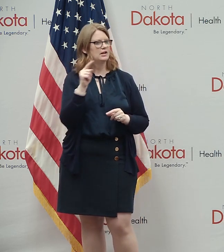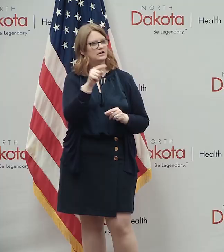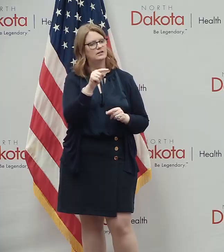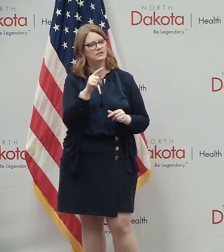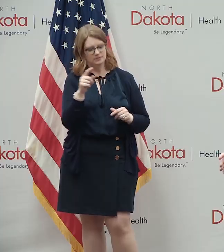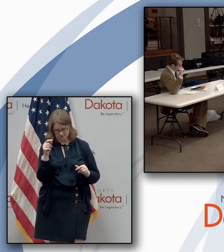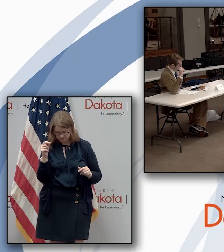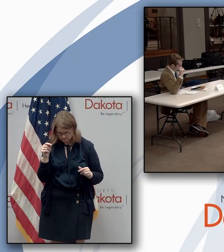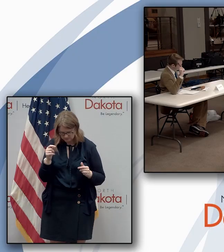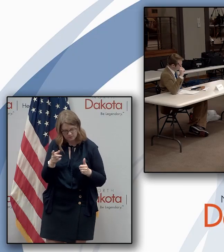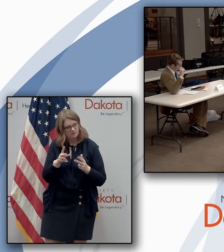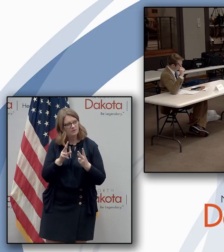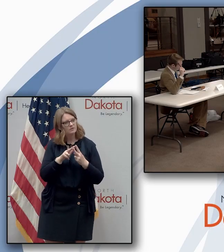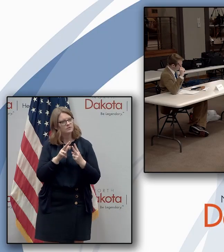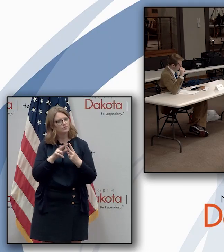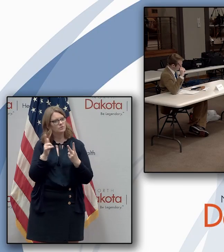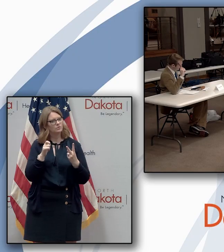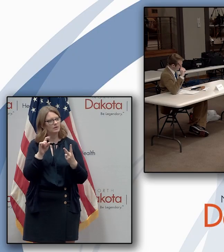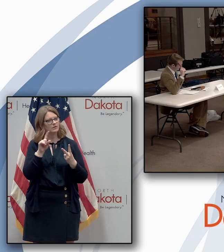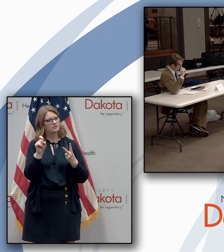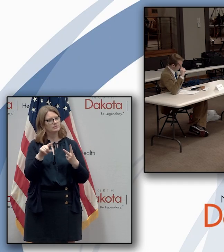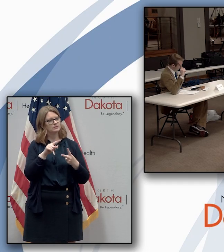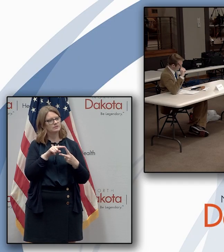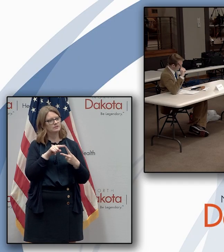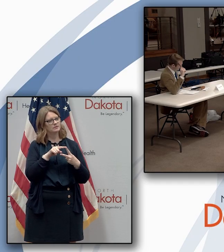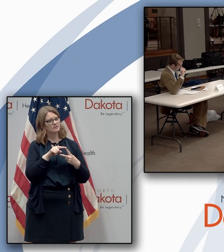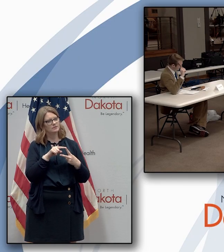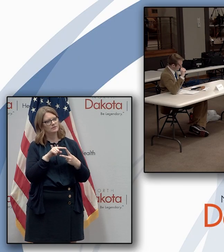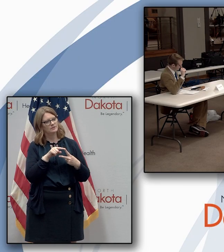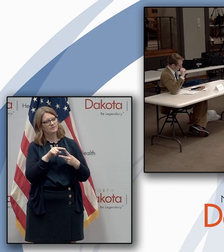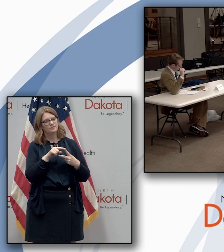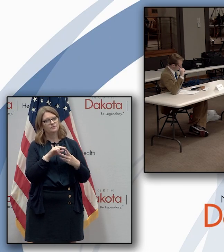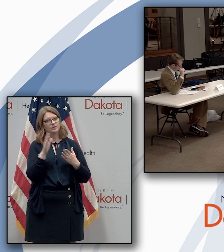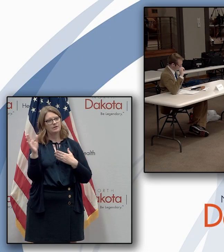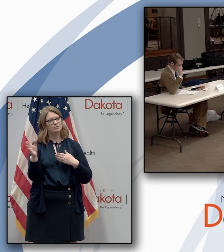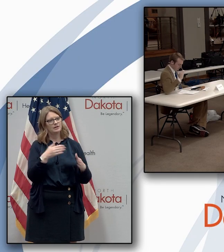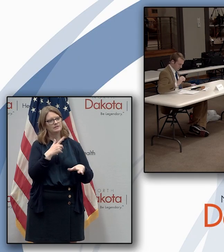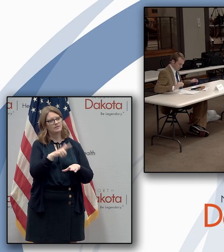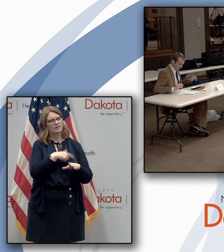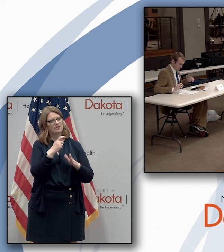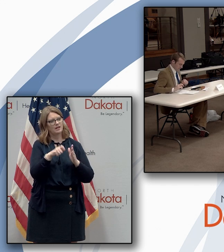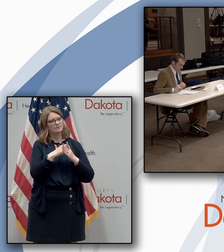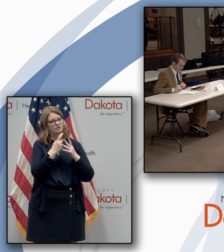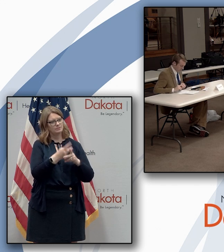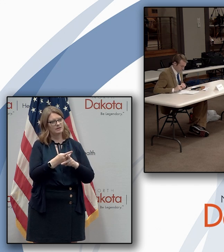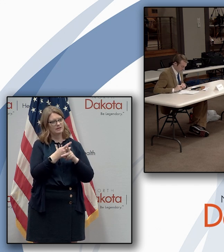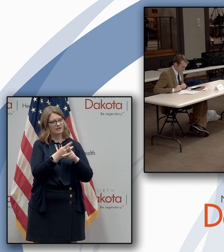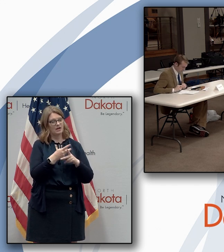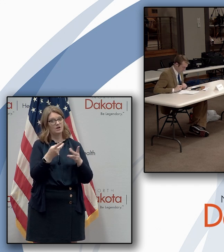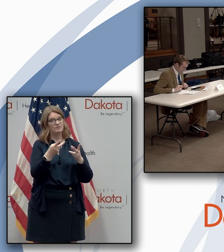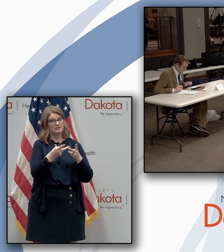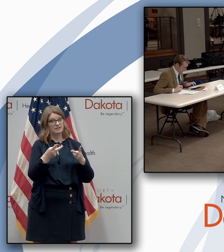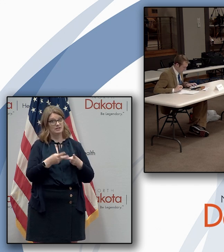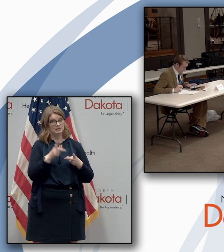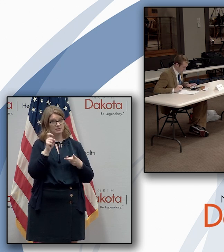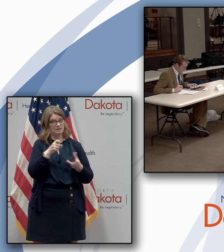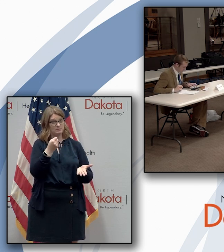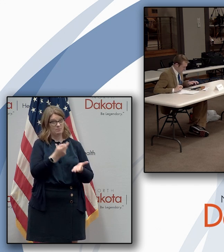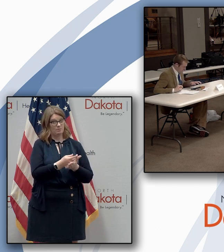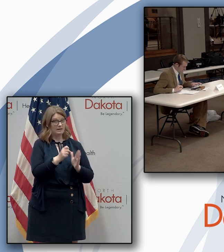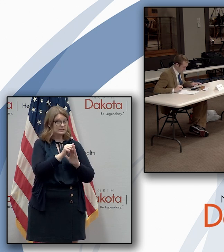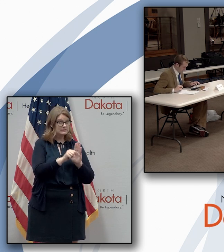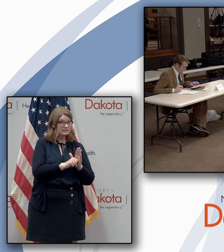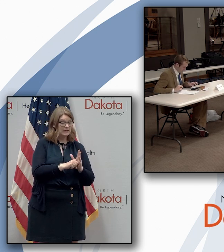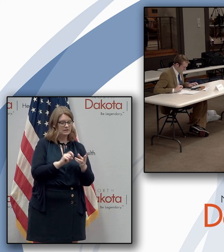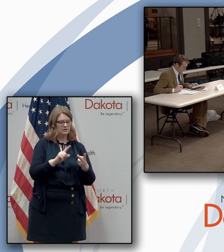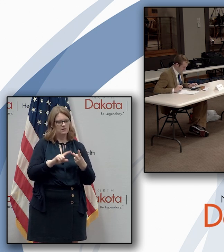I just have two quick questions. These plans for the long-term care facilities, those have to be approved by the state, and what